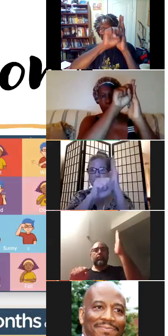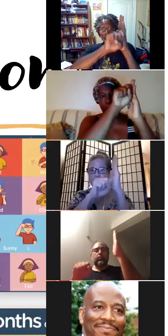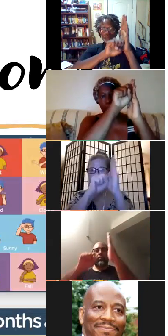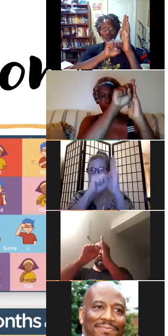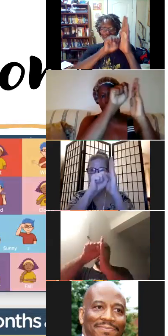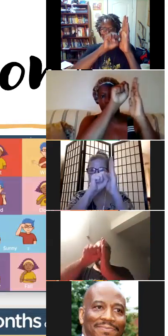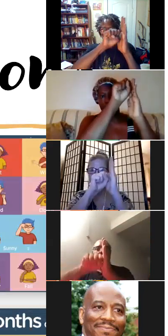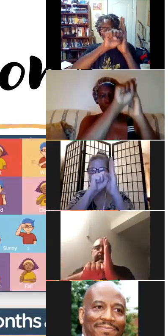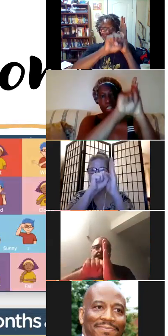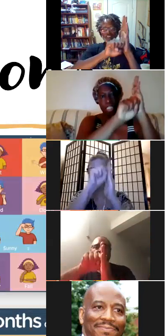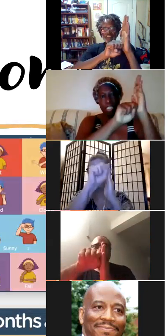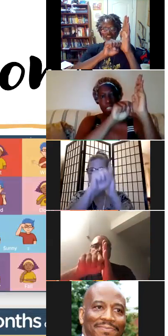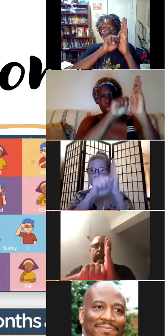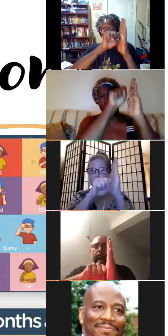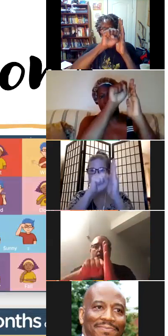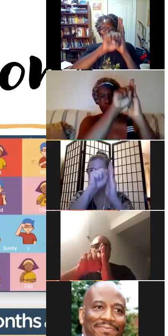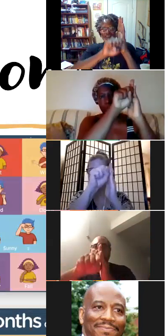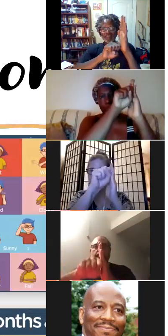hand. Season.